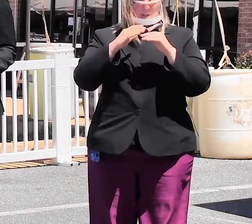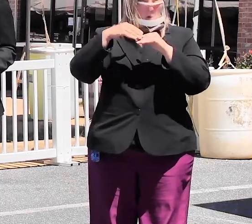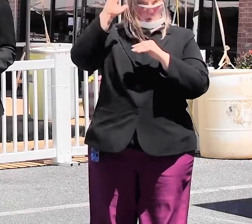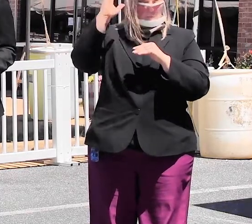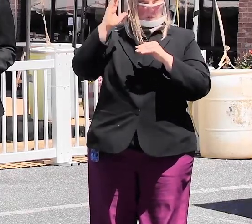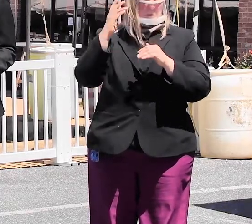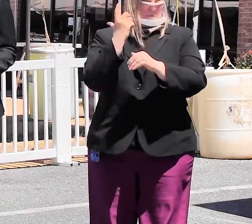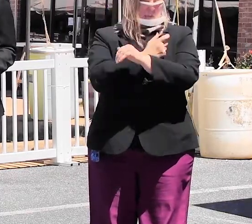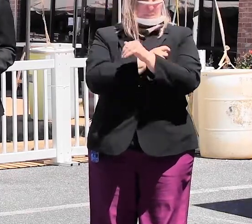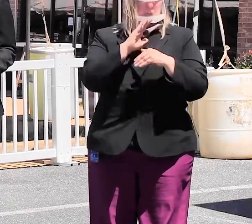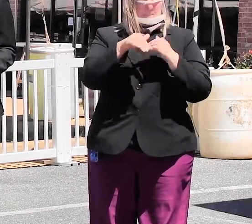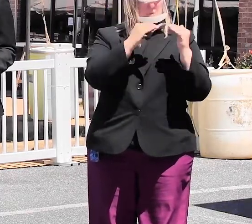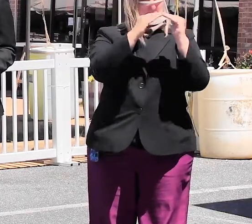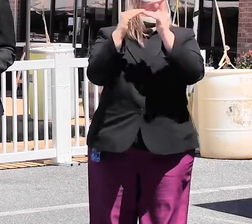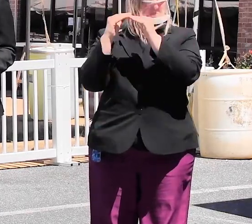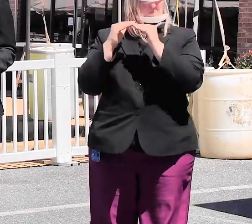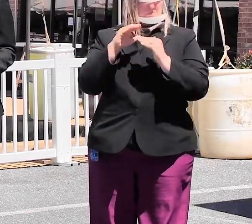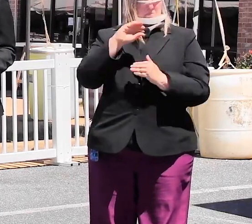equal rates.